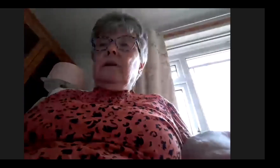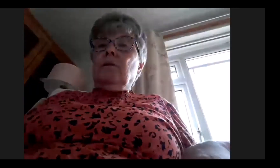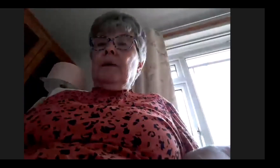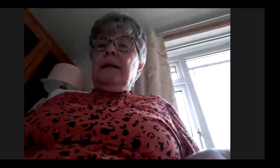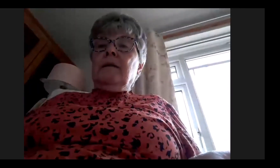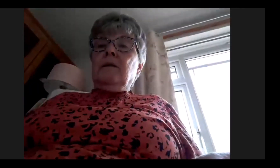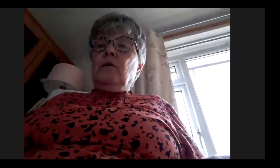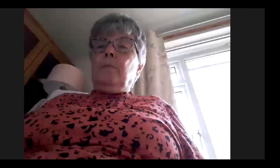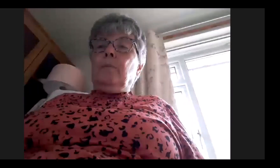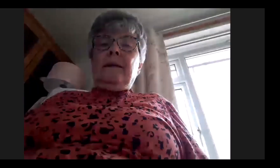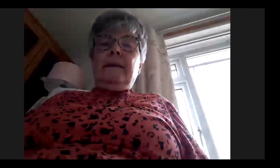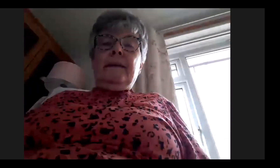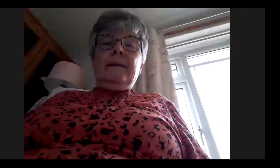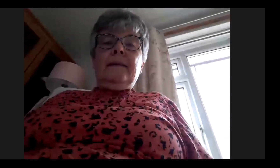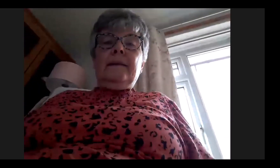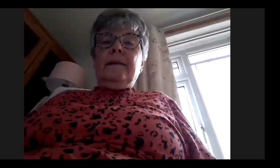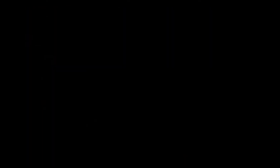somebody else coming. Yeah, Holly.